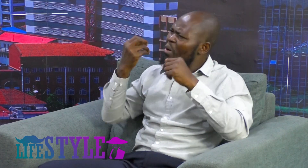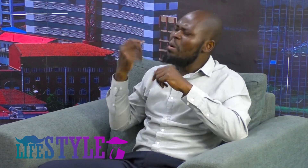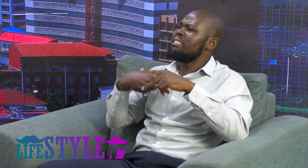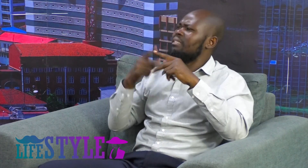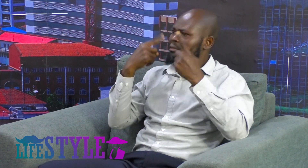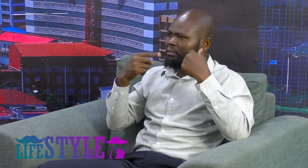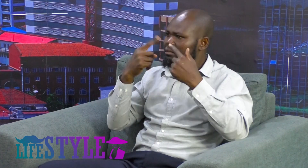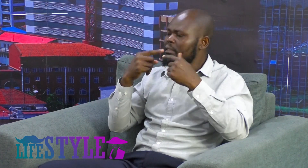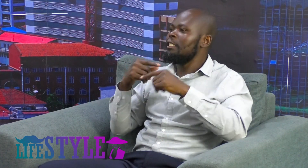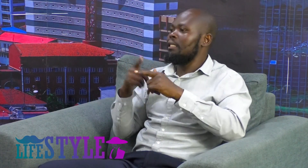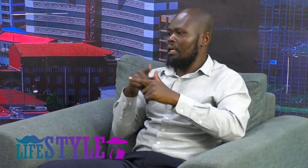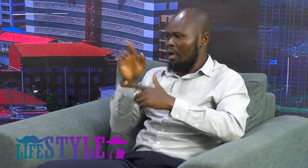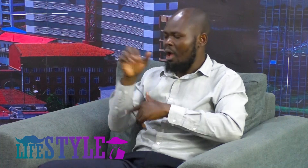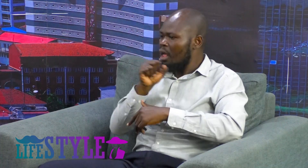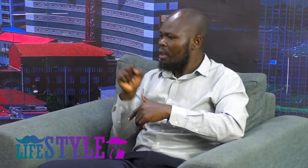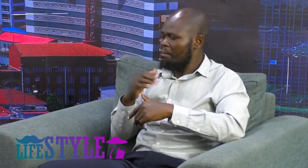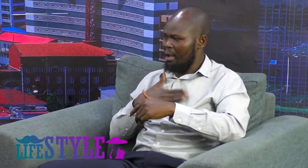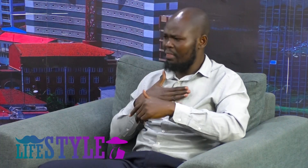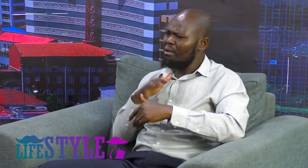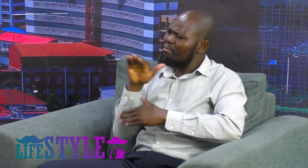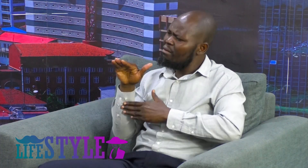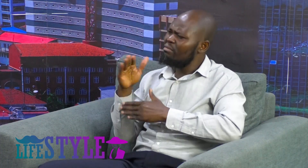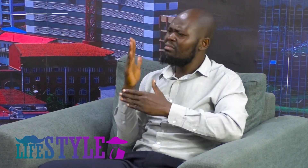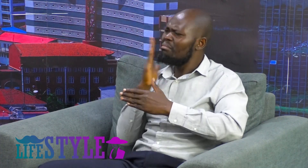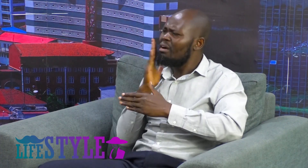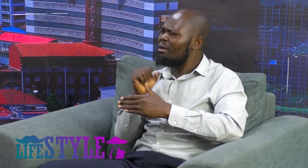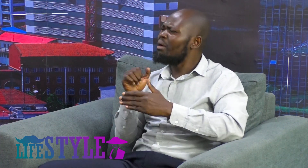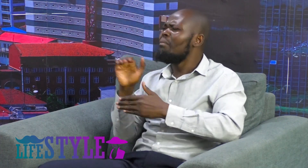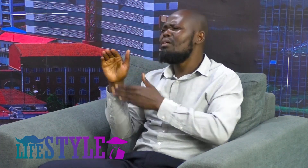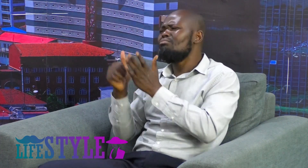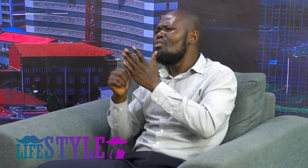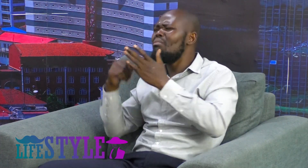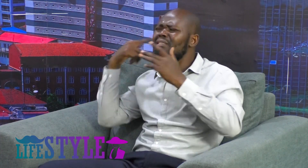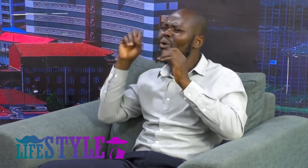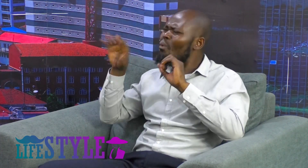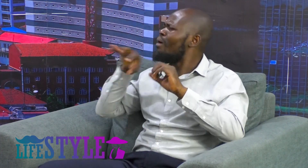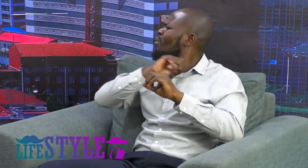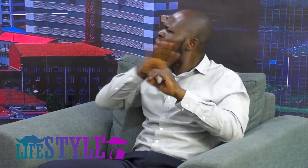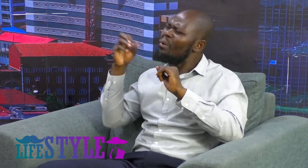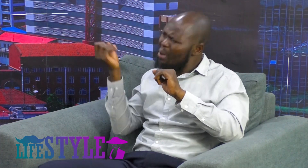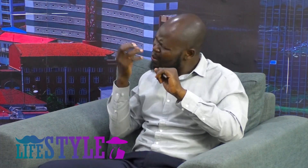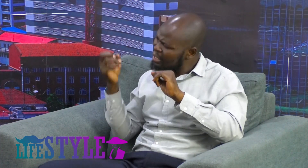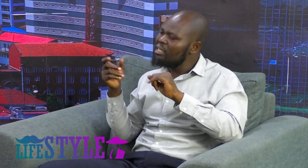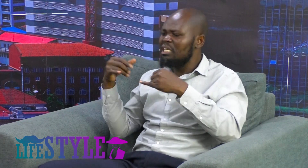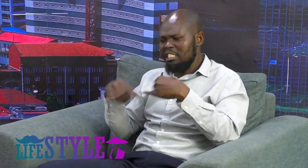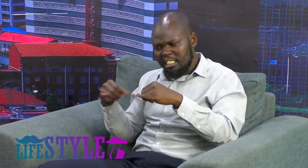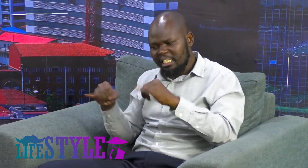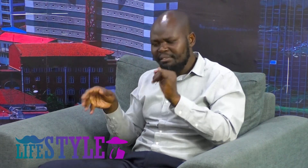Then later one day, I think I started feeling a little bit discomfort in my ear. I told